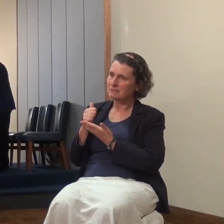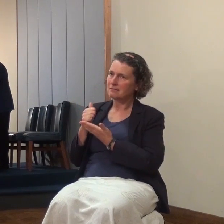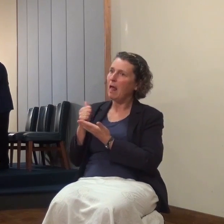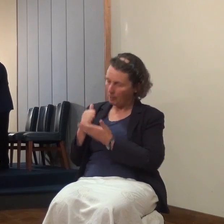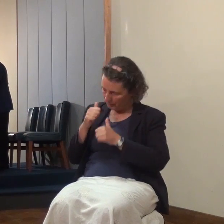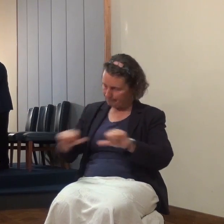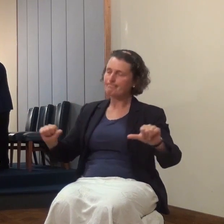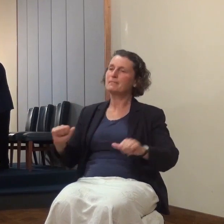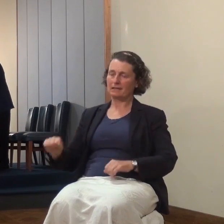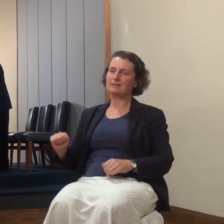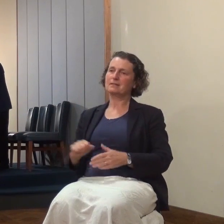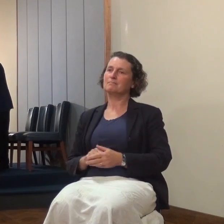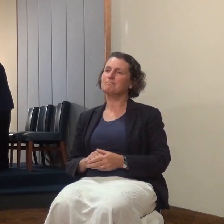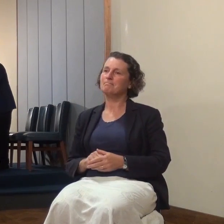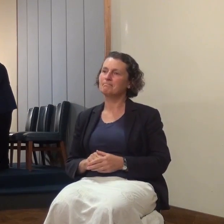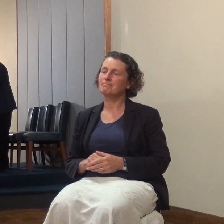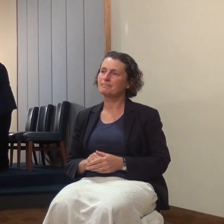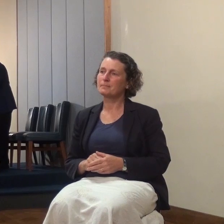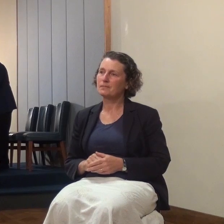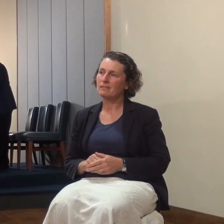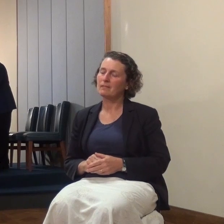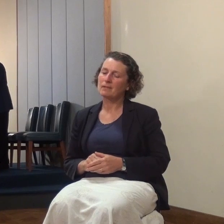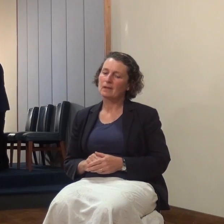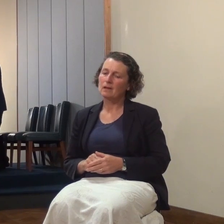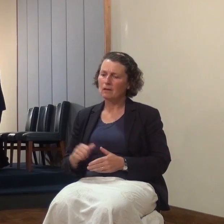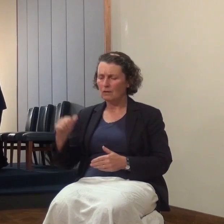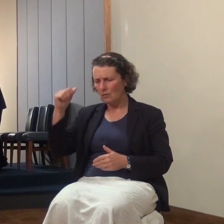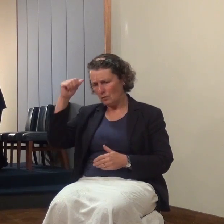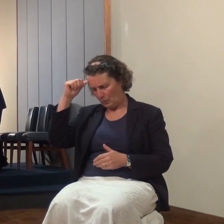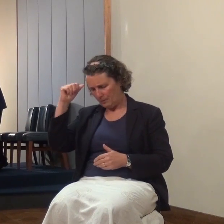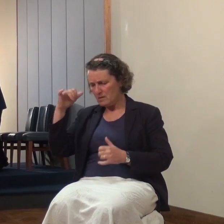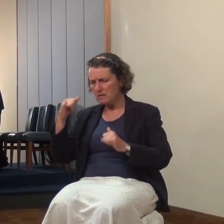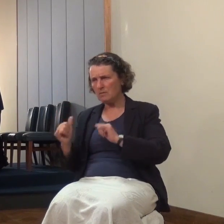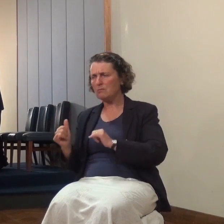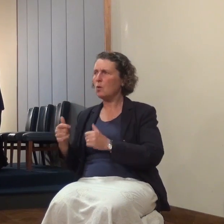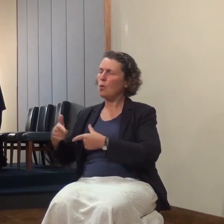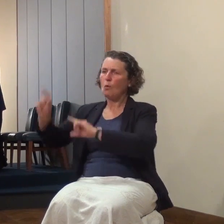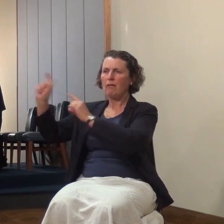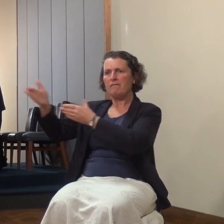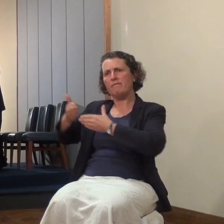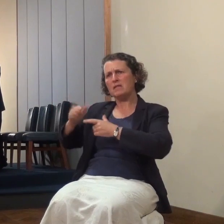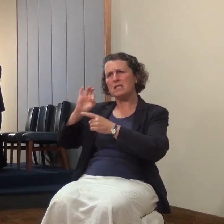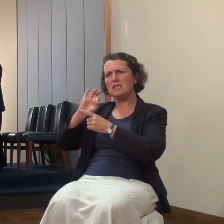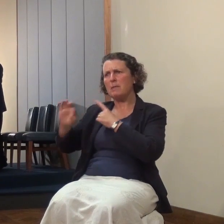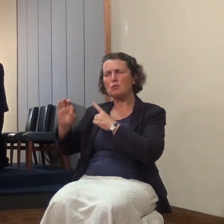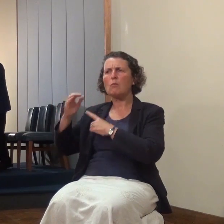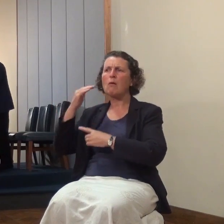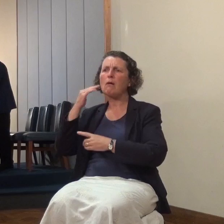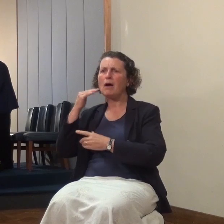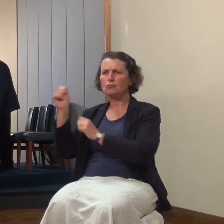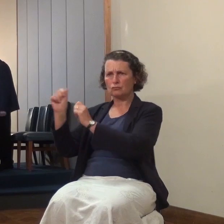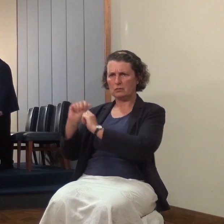intends to show some exceptional kindness to encourage you, and perhaps to encourage others